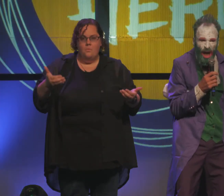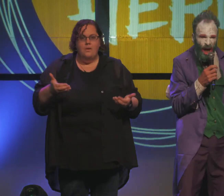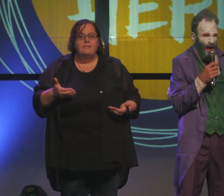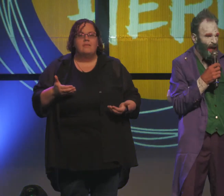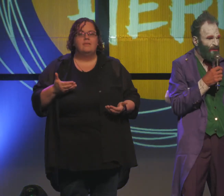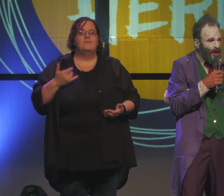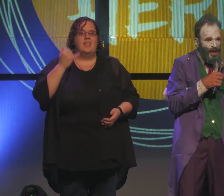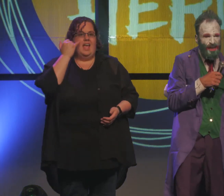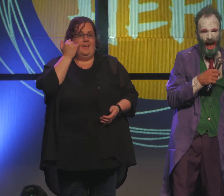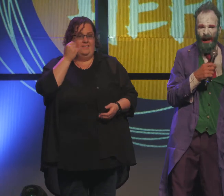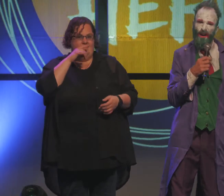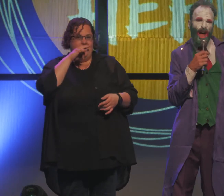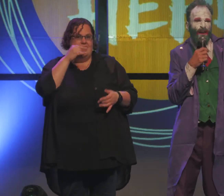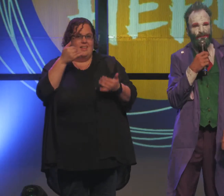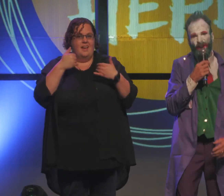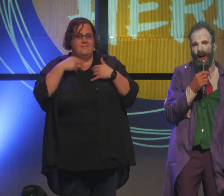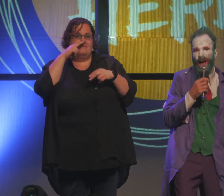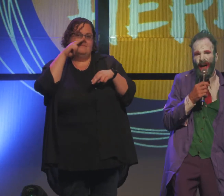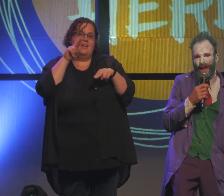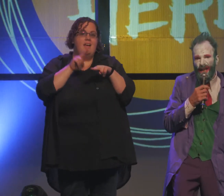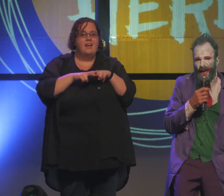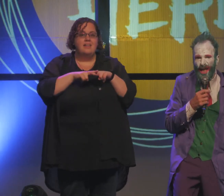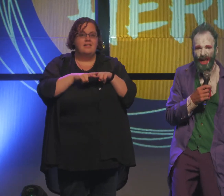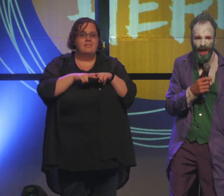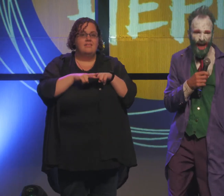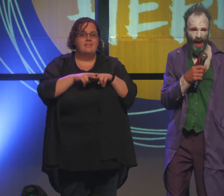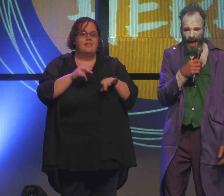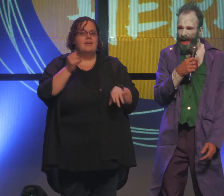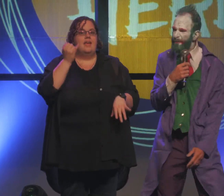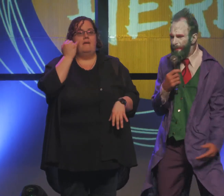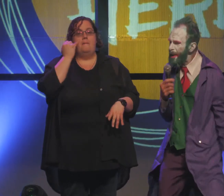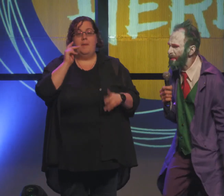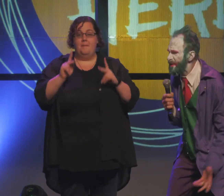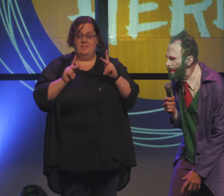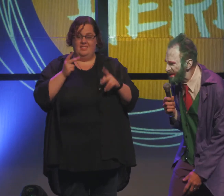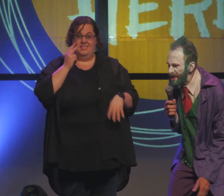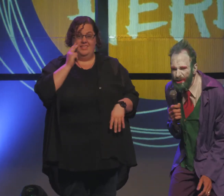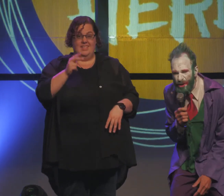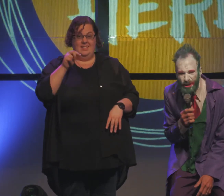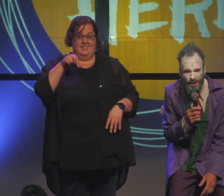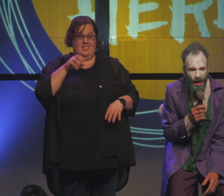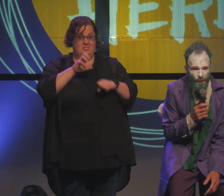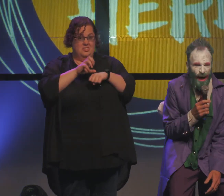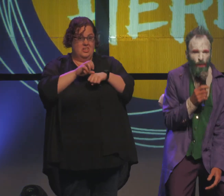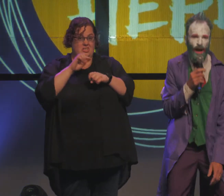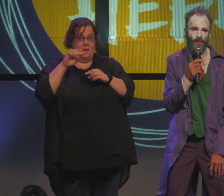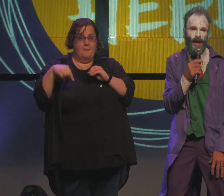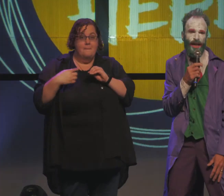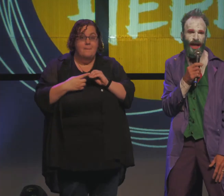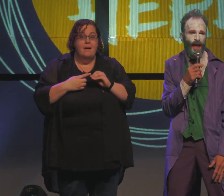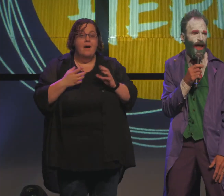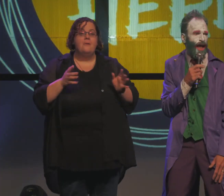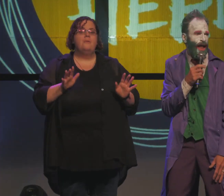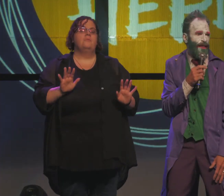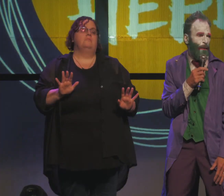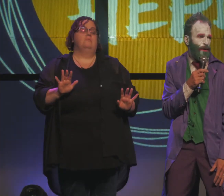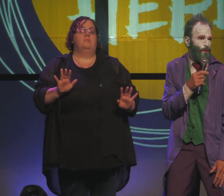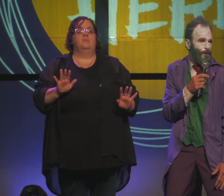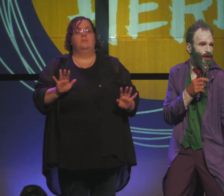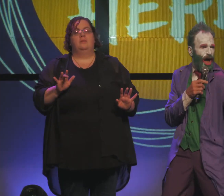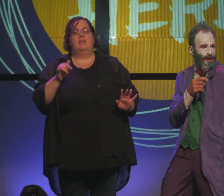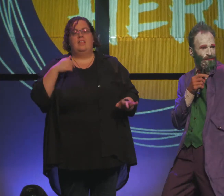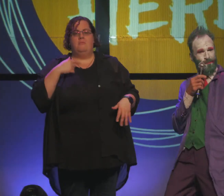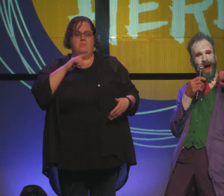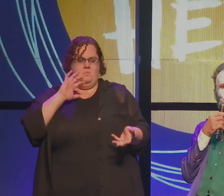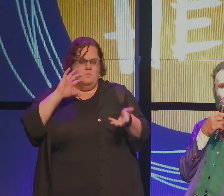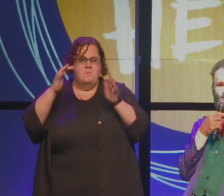welcome, if kids have fun, if people see what this church is all about, well then, that would